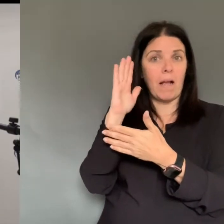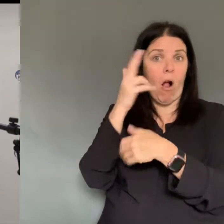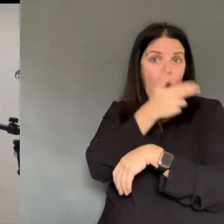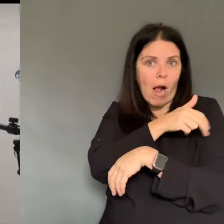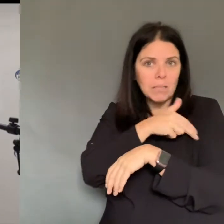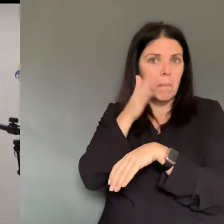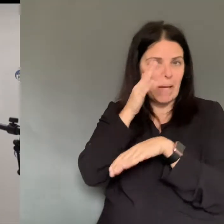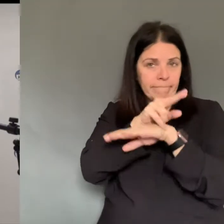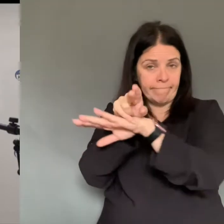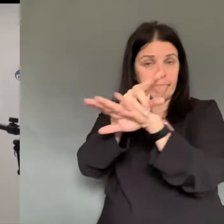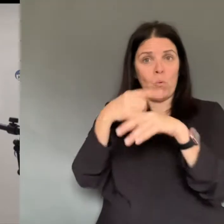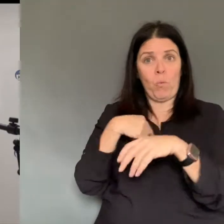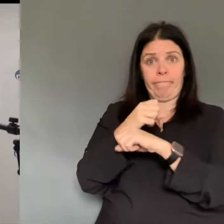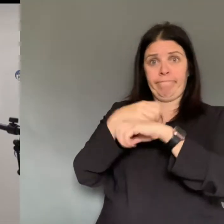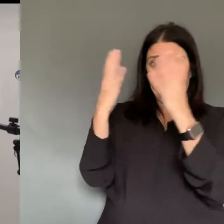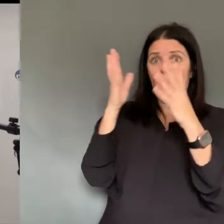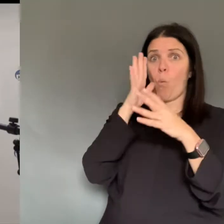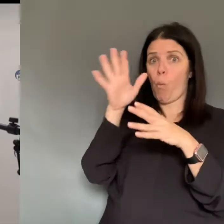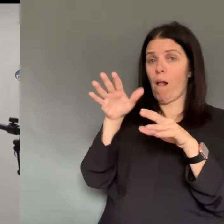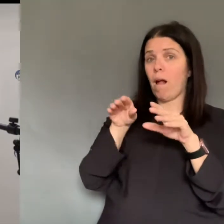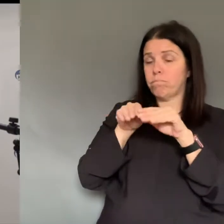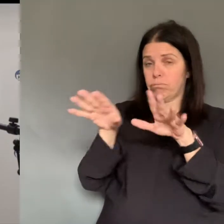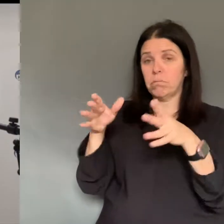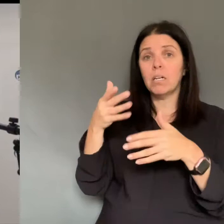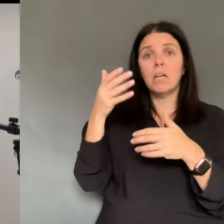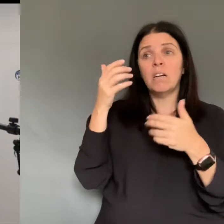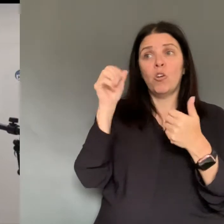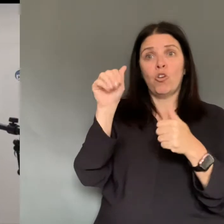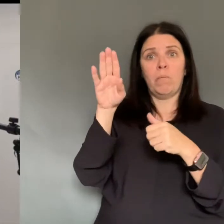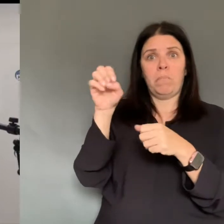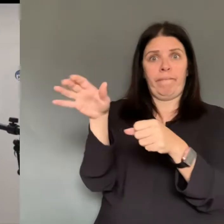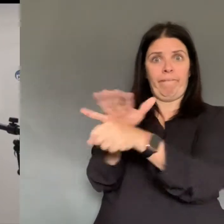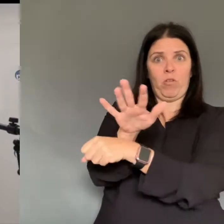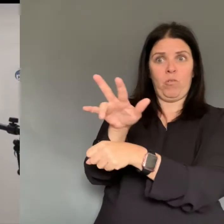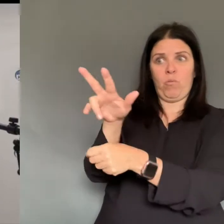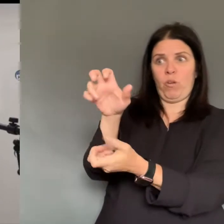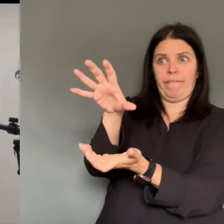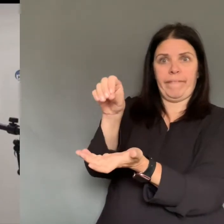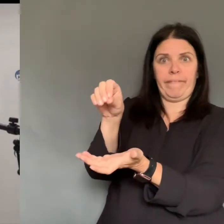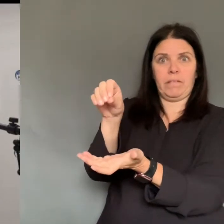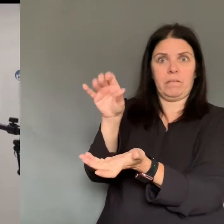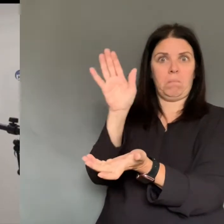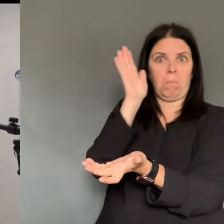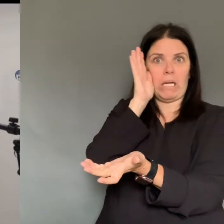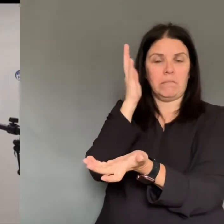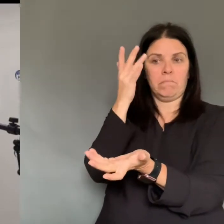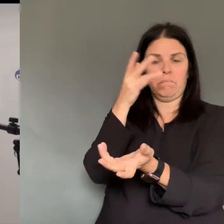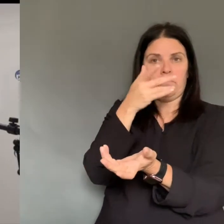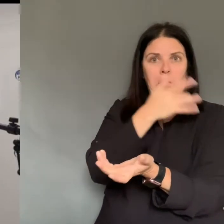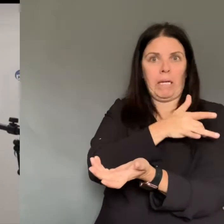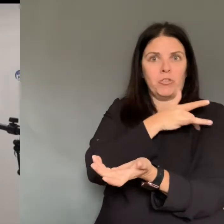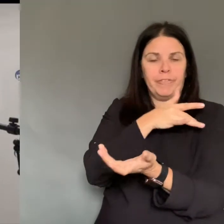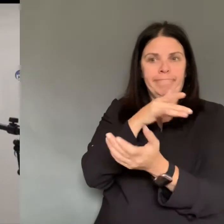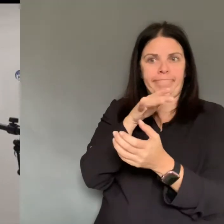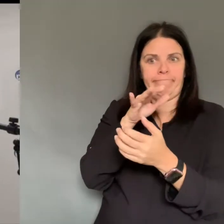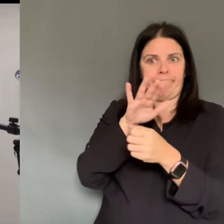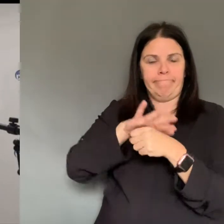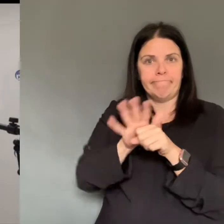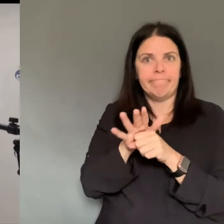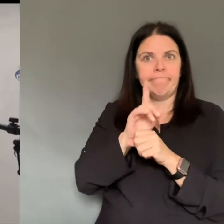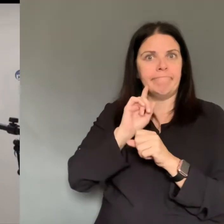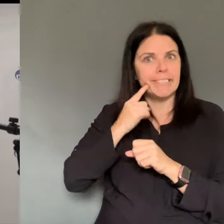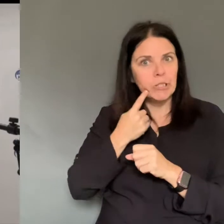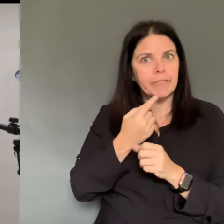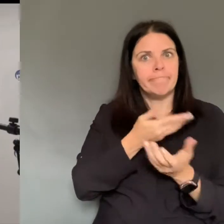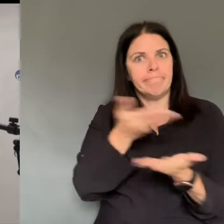of COVID-19. Whether you're talking about New York, whether you're talking about China, whether you're talking about any other countries, the healthcare workers are impacted